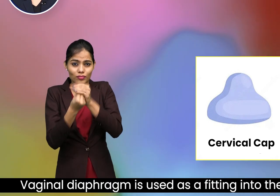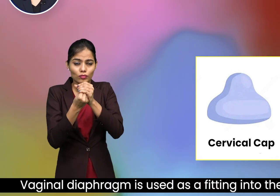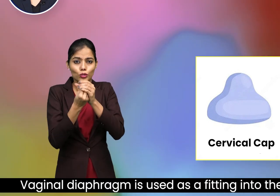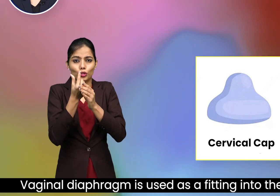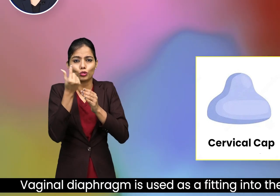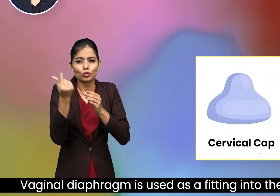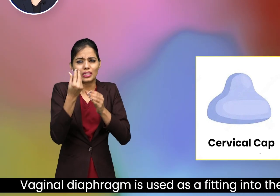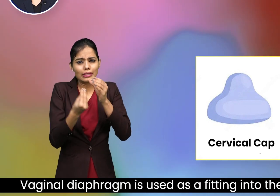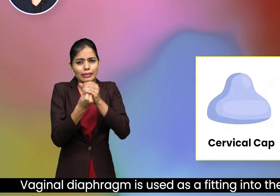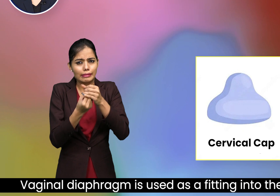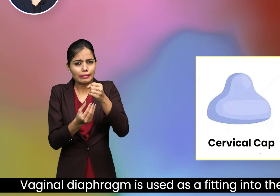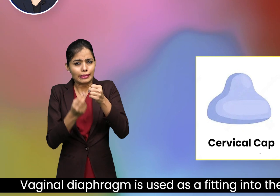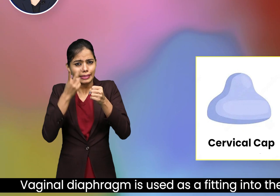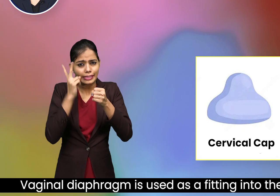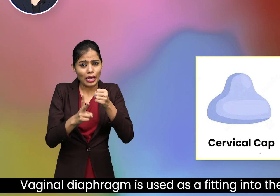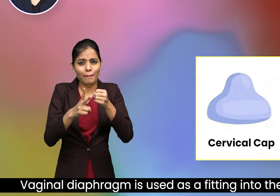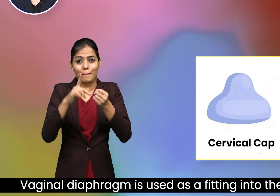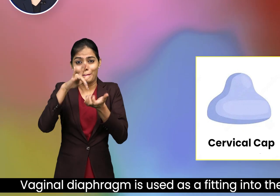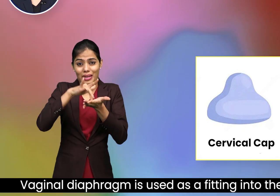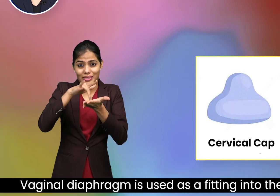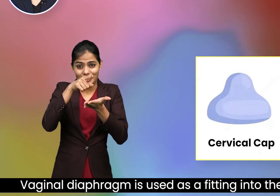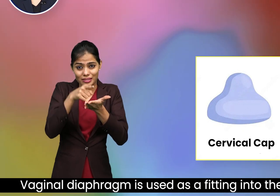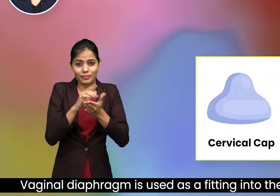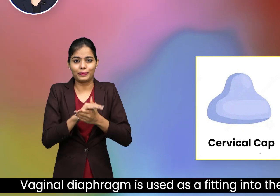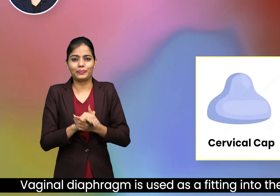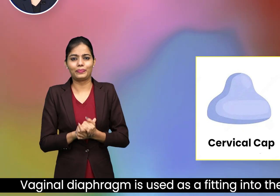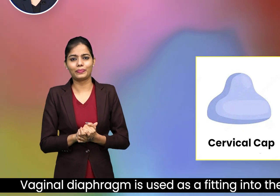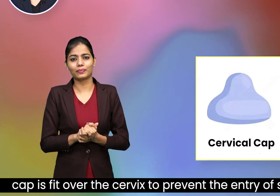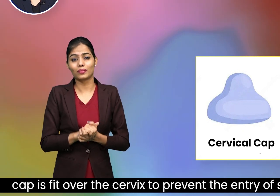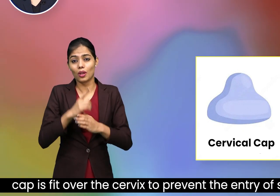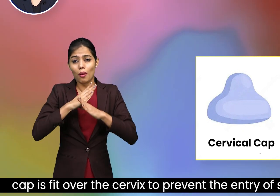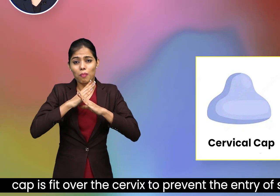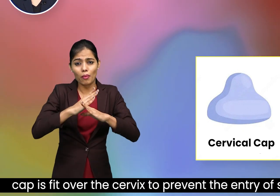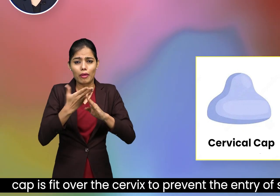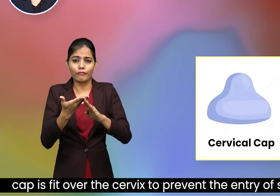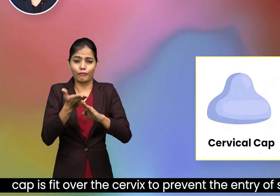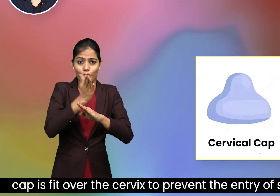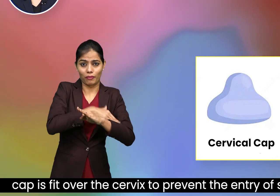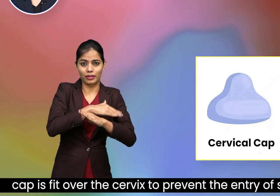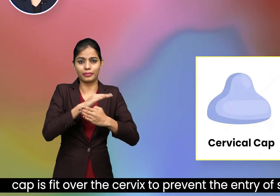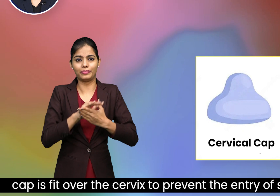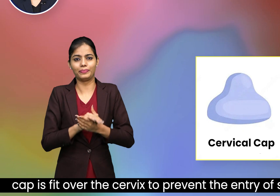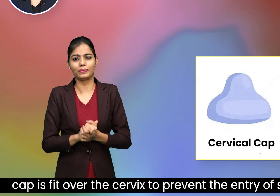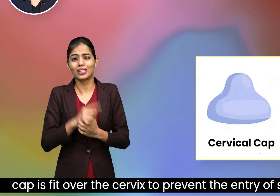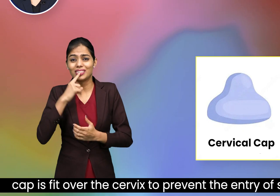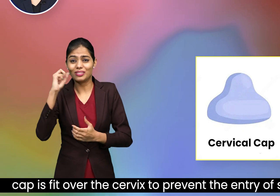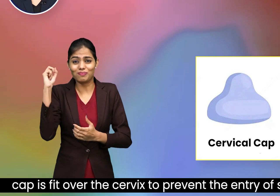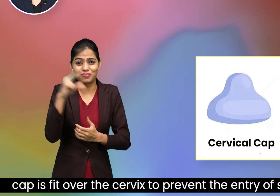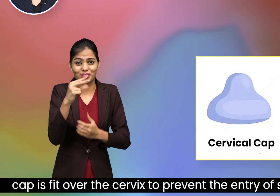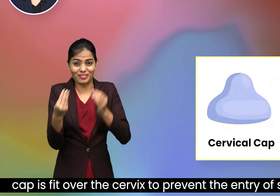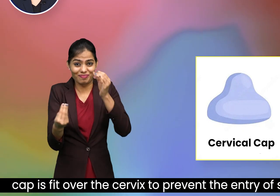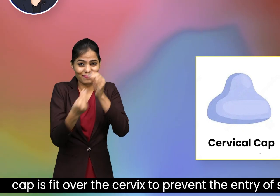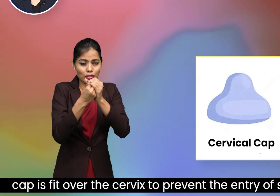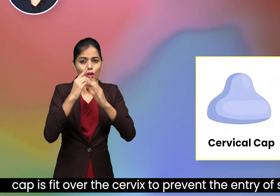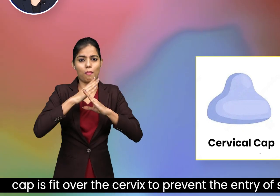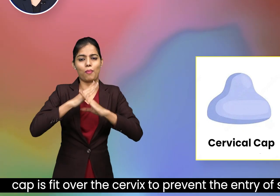Vaginal diaphragm is used as a fitting into the vagina, or the cervical cap is fit over the cervix to